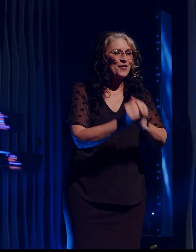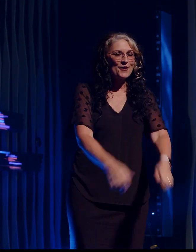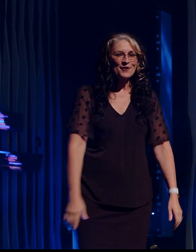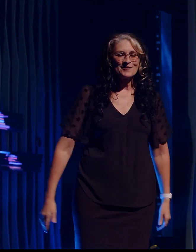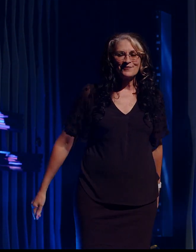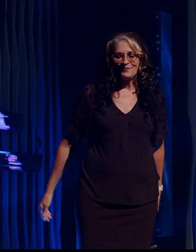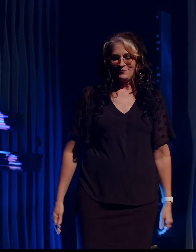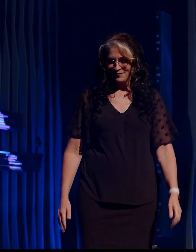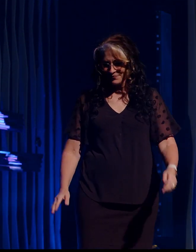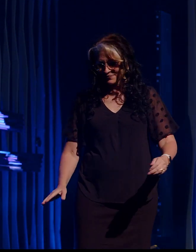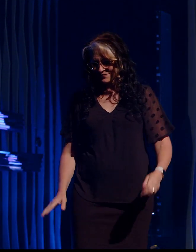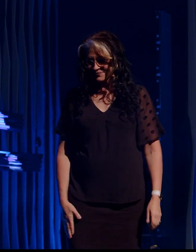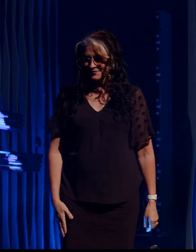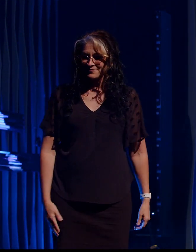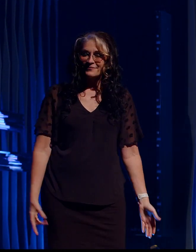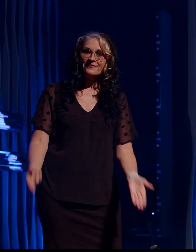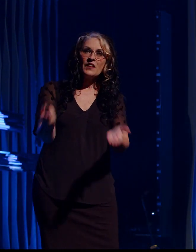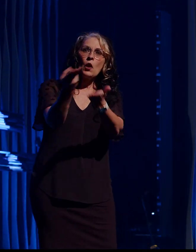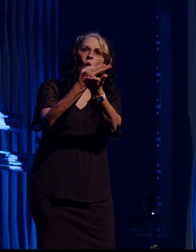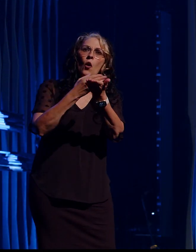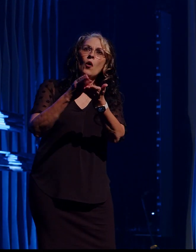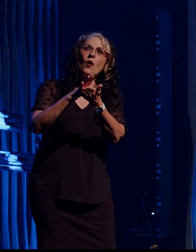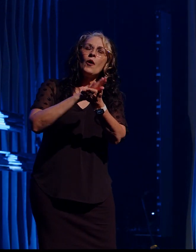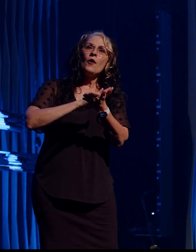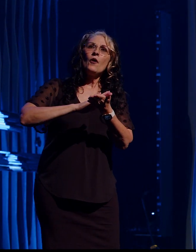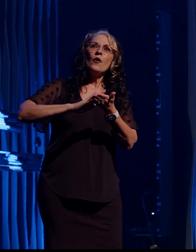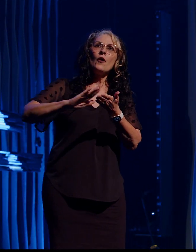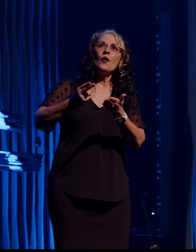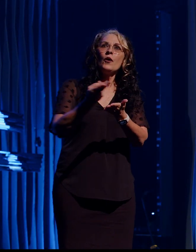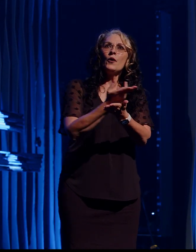Holy, holy,